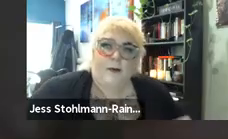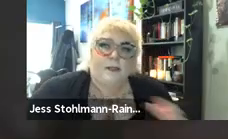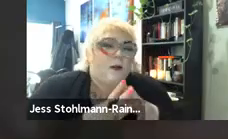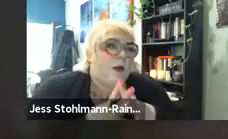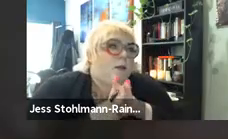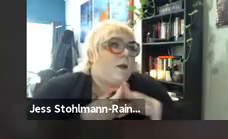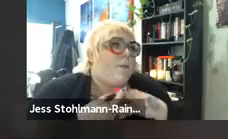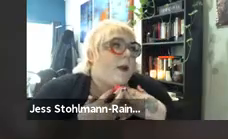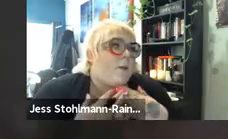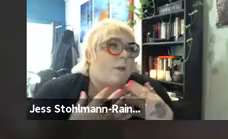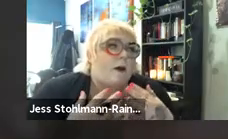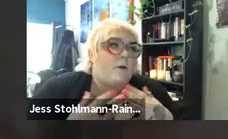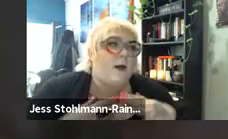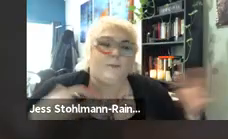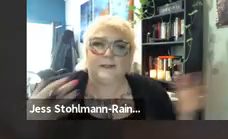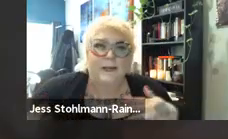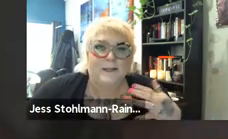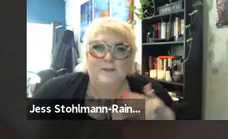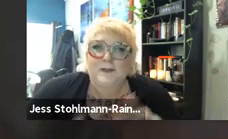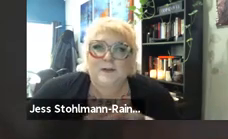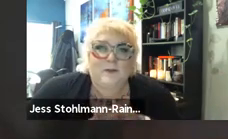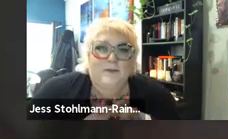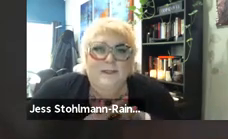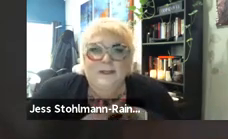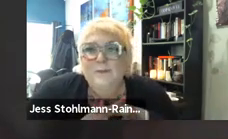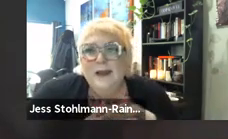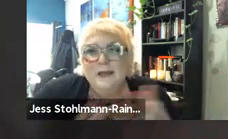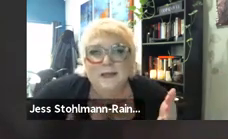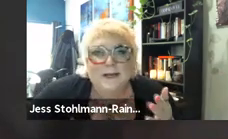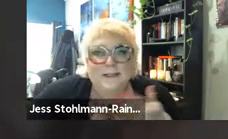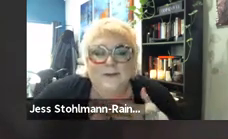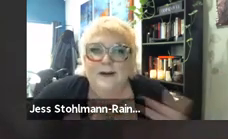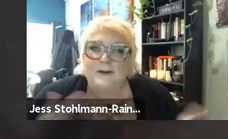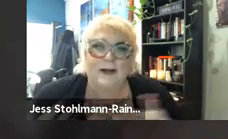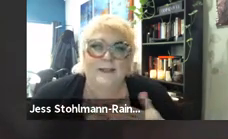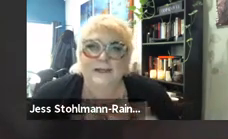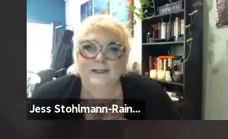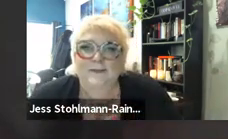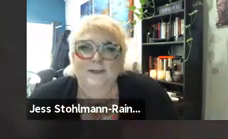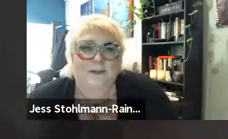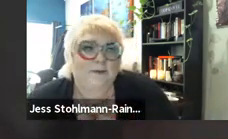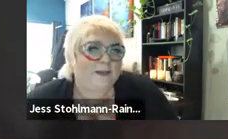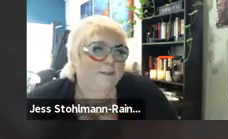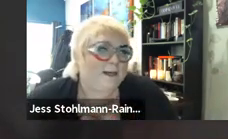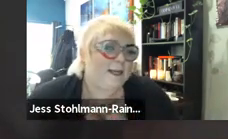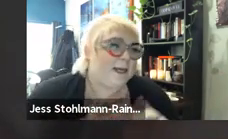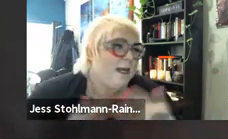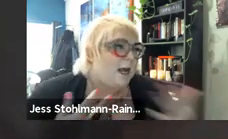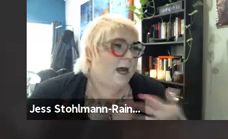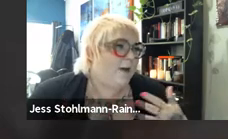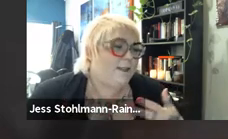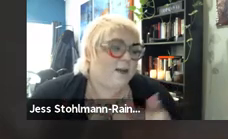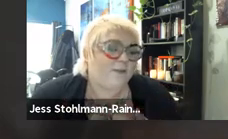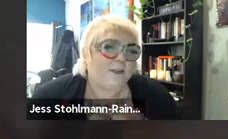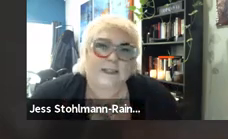i want to talk a little bit about um the stages of social movements there's many theories about uh stages of social movements but i think